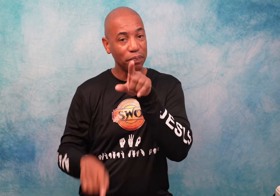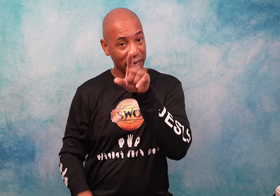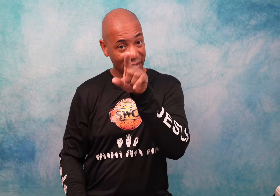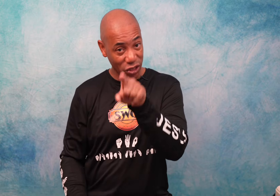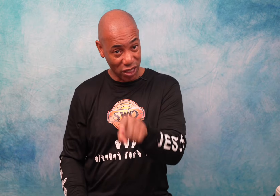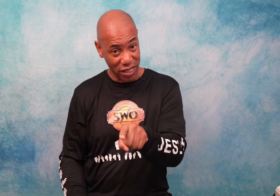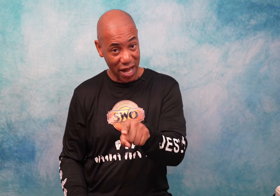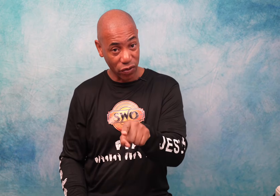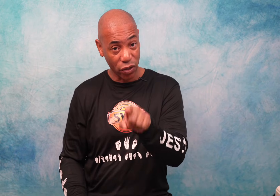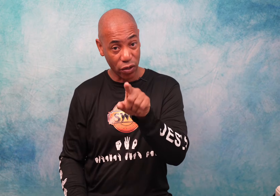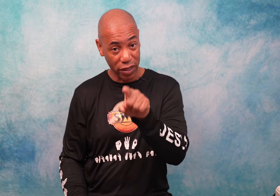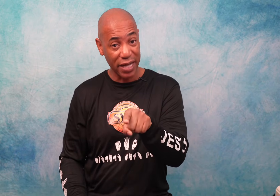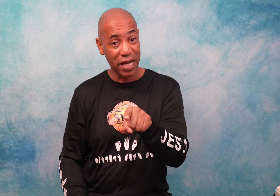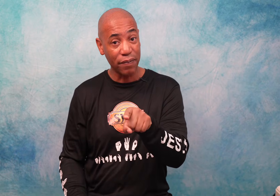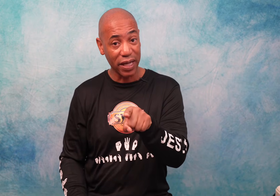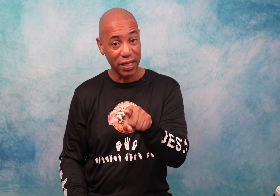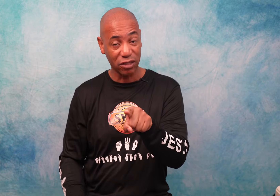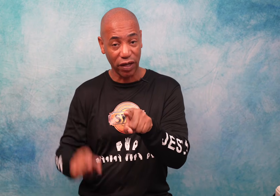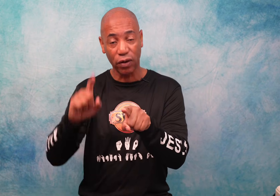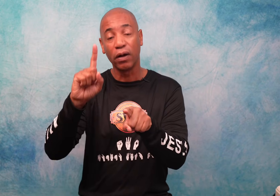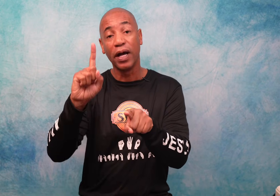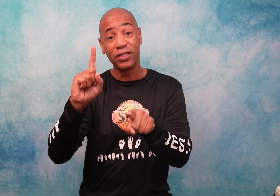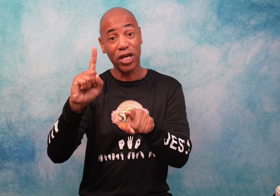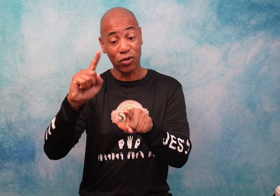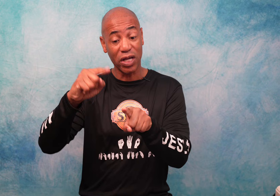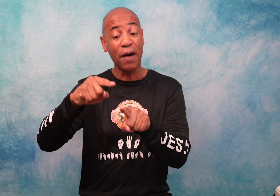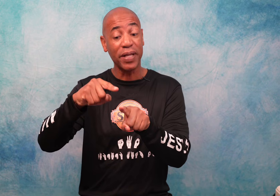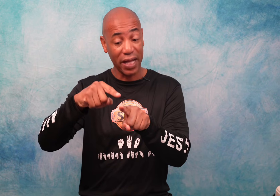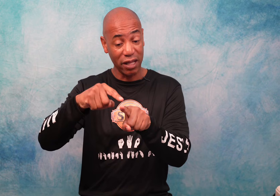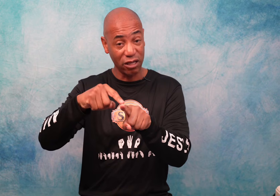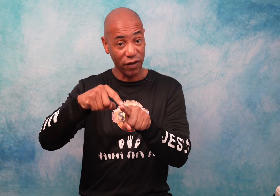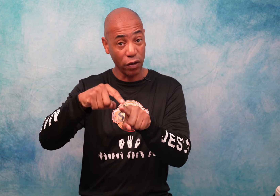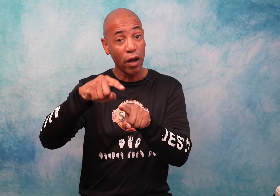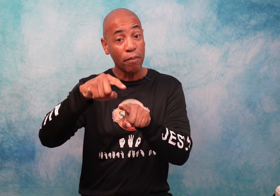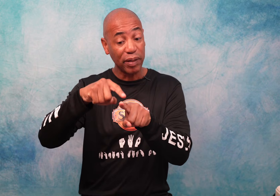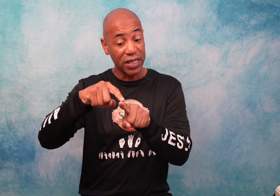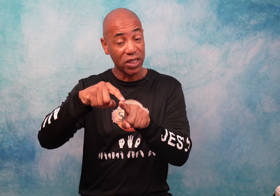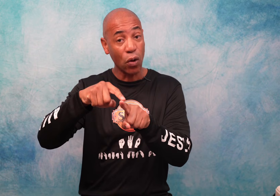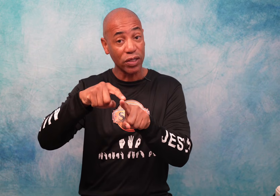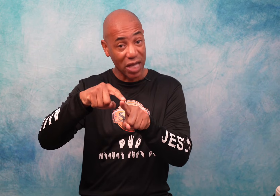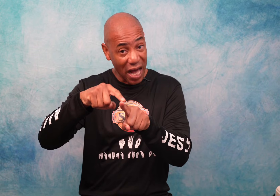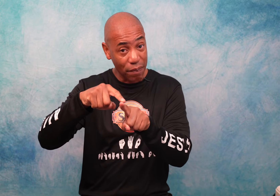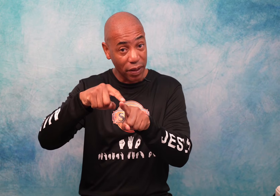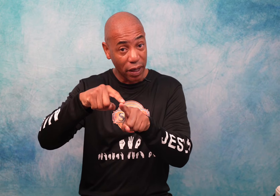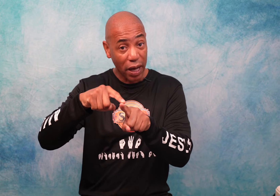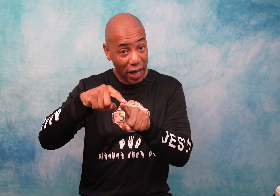Simply extend out your non-dominant index finger, take your dominant index finger, place it on top of